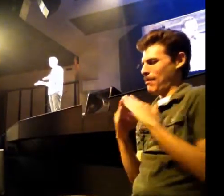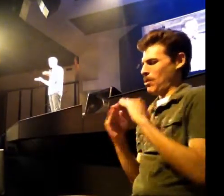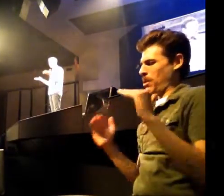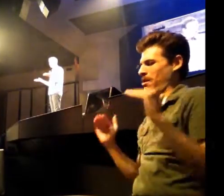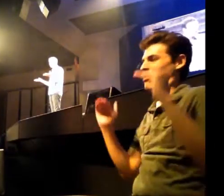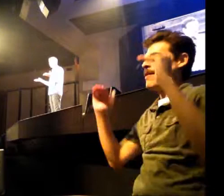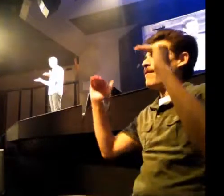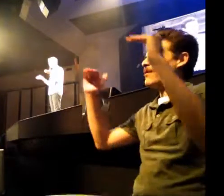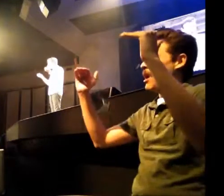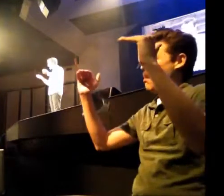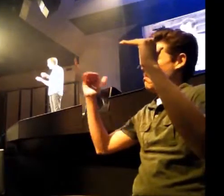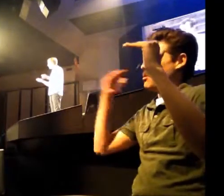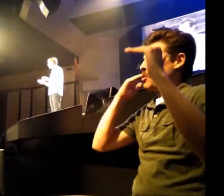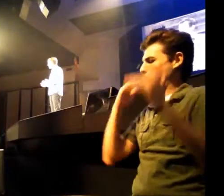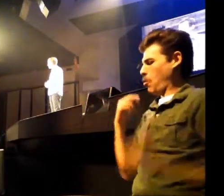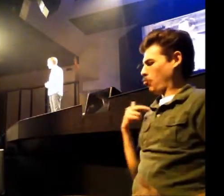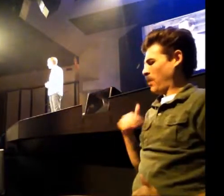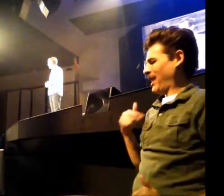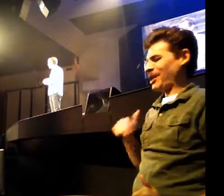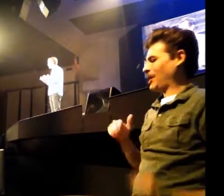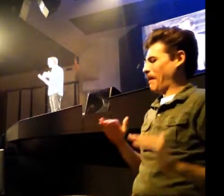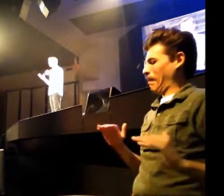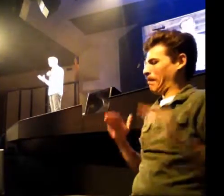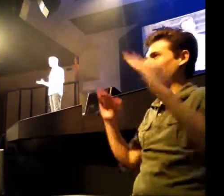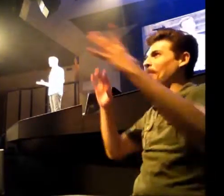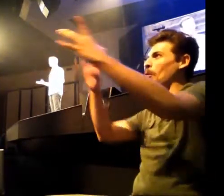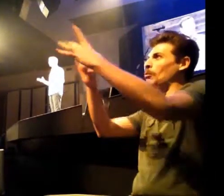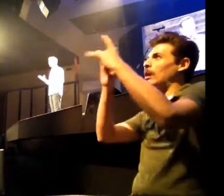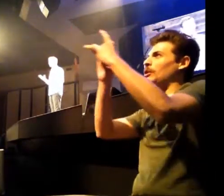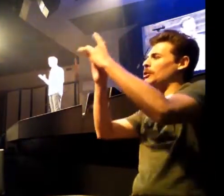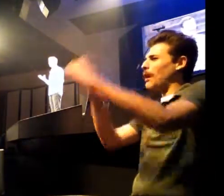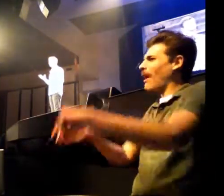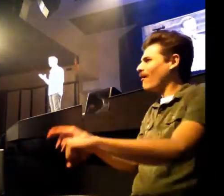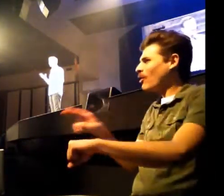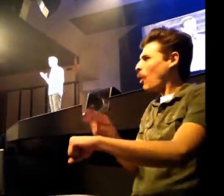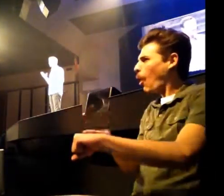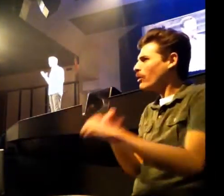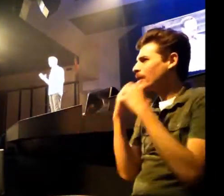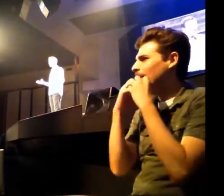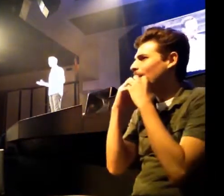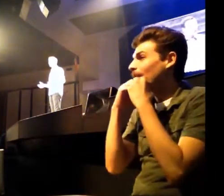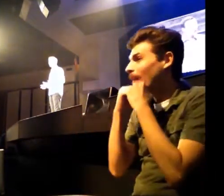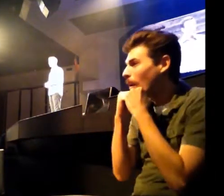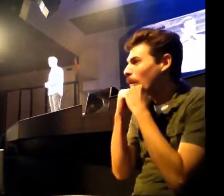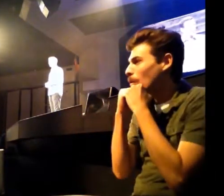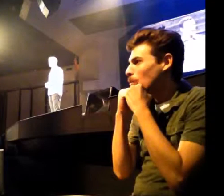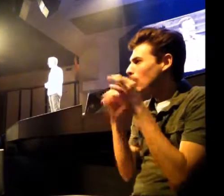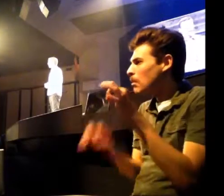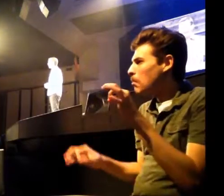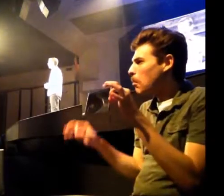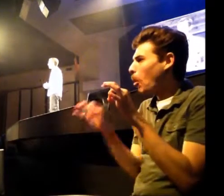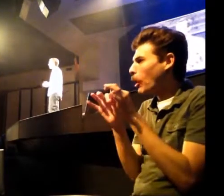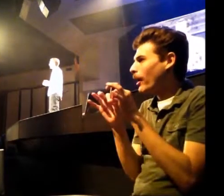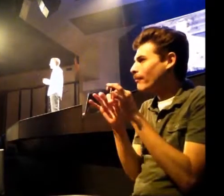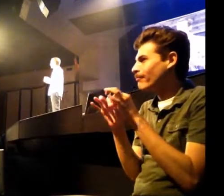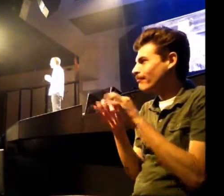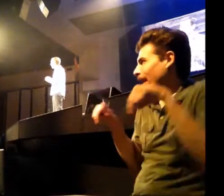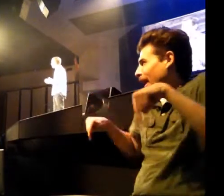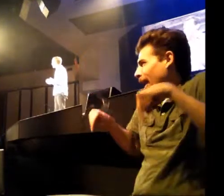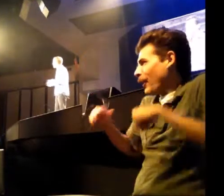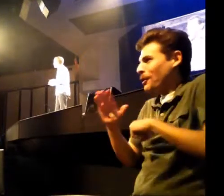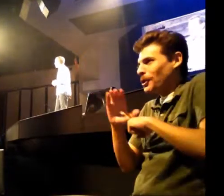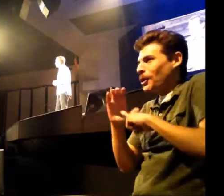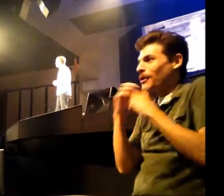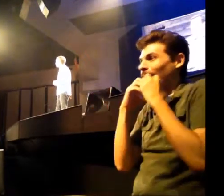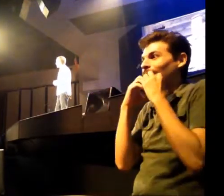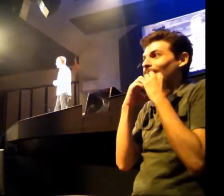know, from something more than just religion and into relationship, of course, is something we value in a huge way around here. And one of the